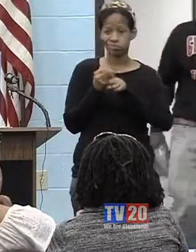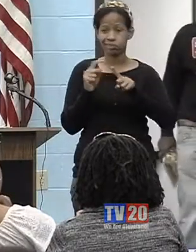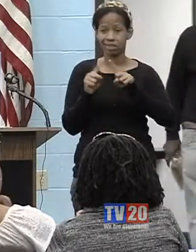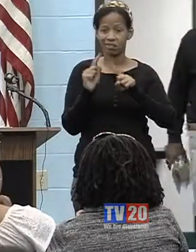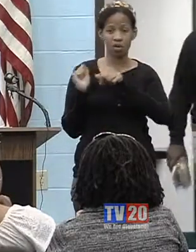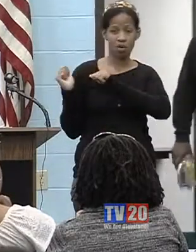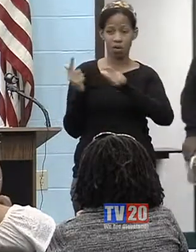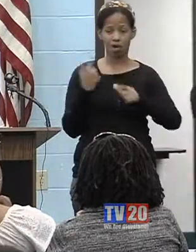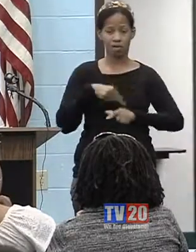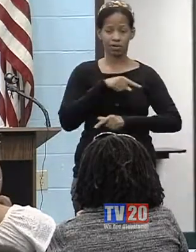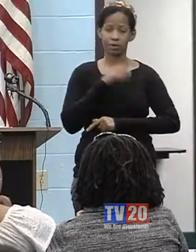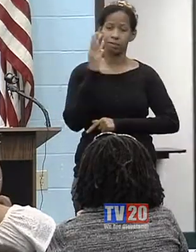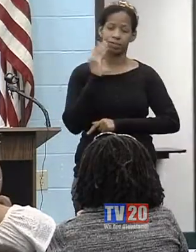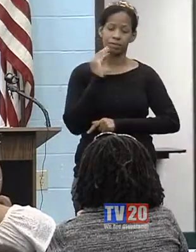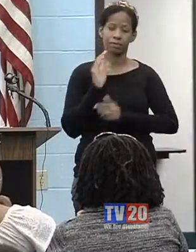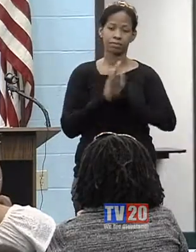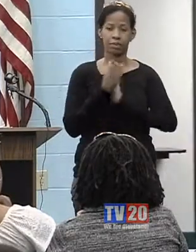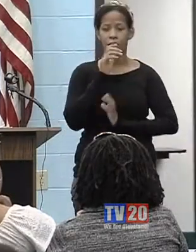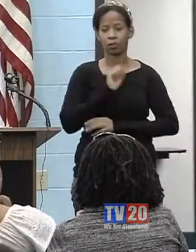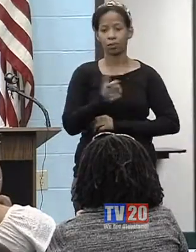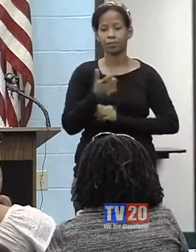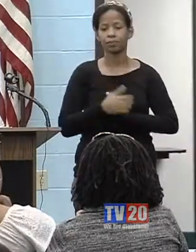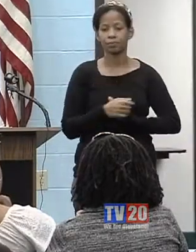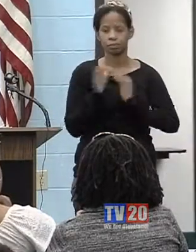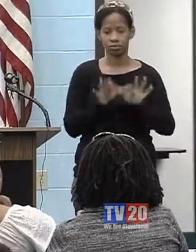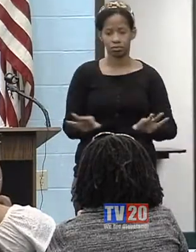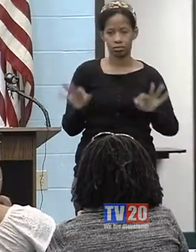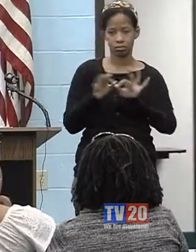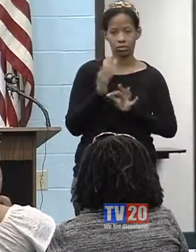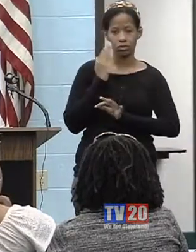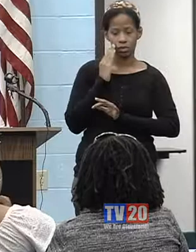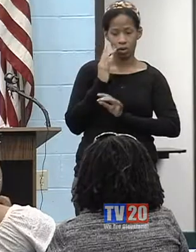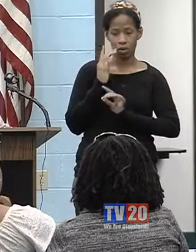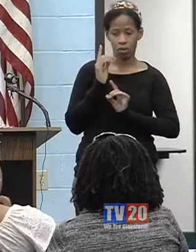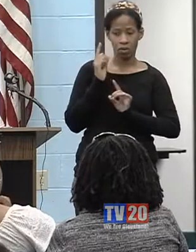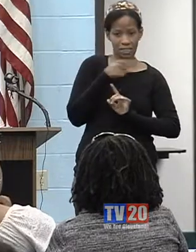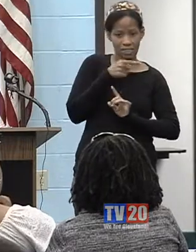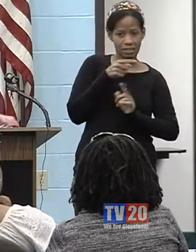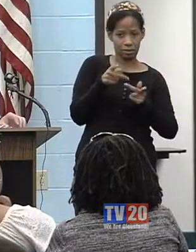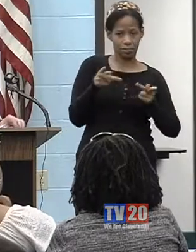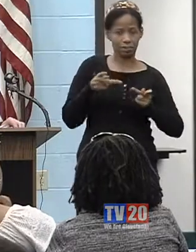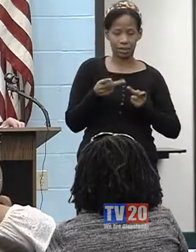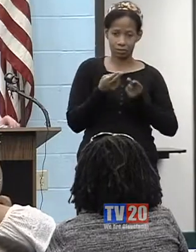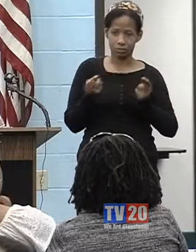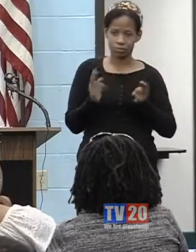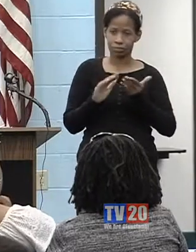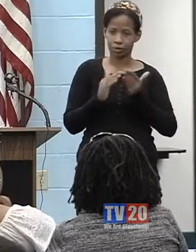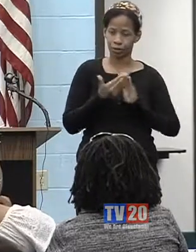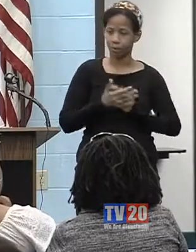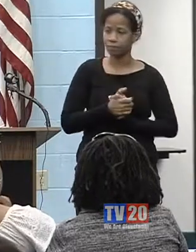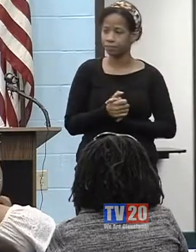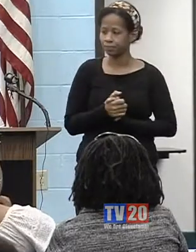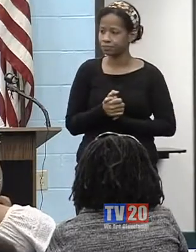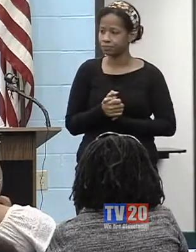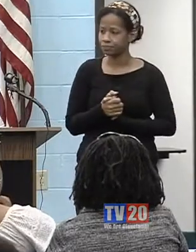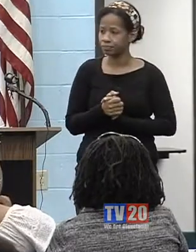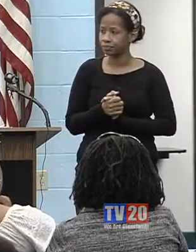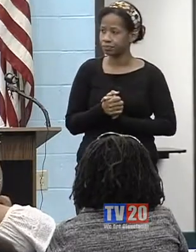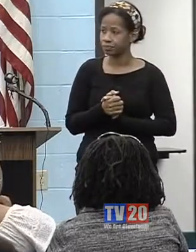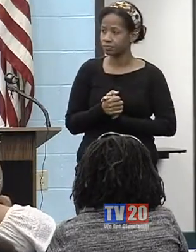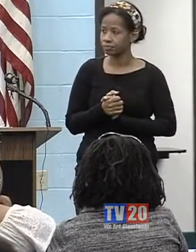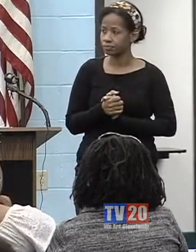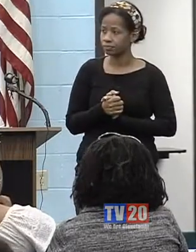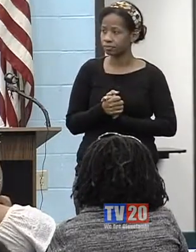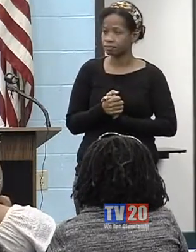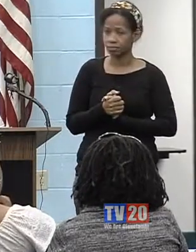likely all of us as we age. And so it's really important to know about this resource in our community. Before